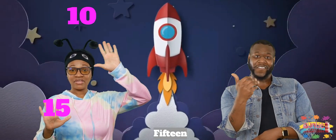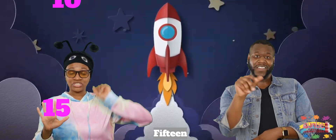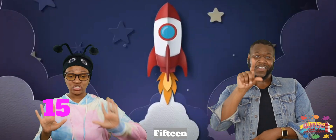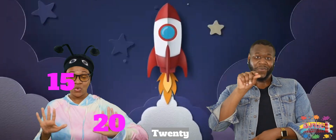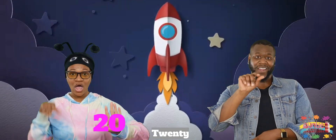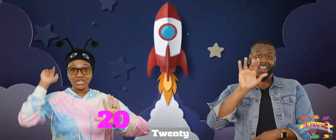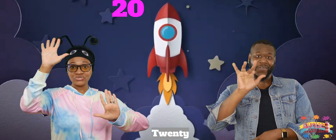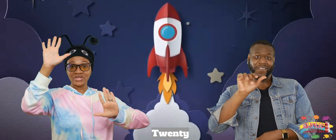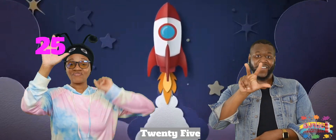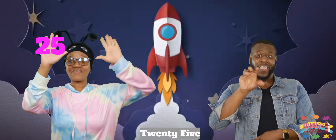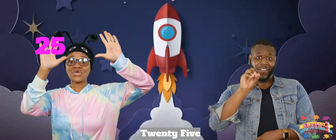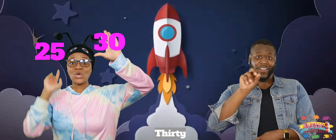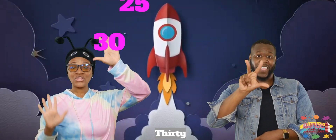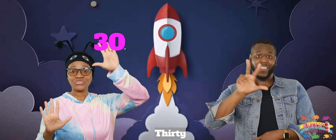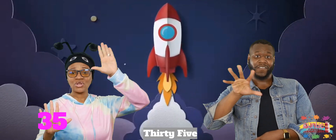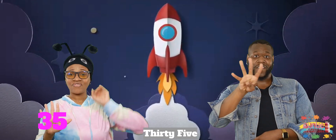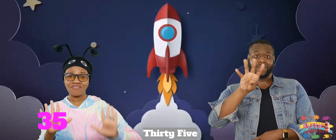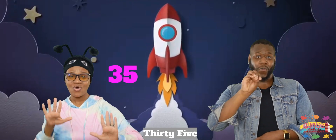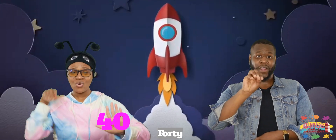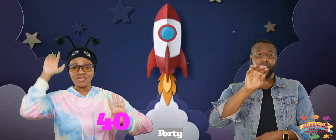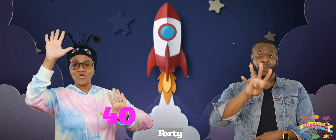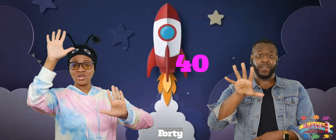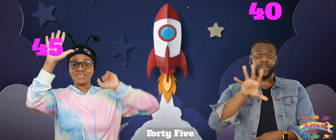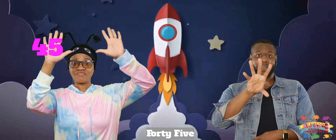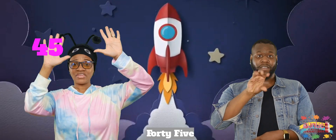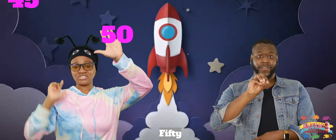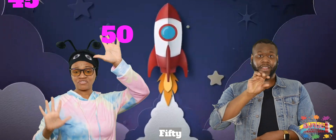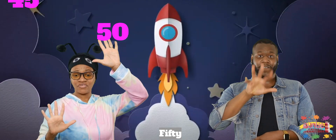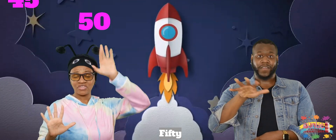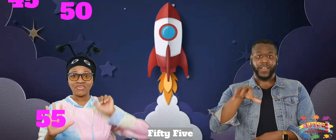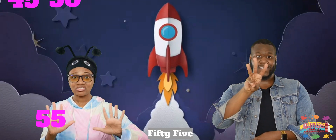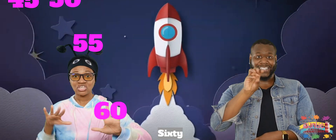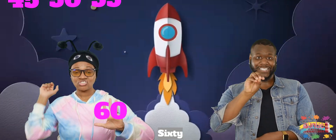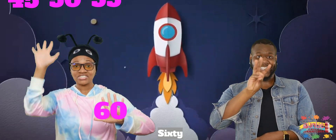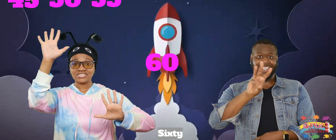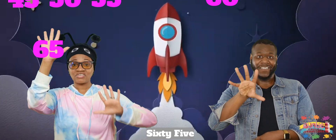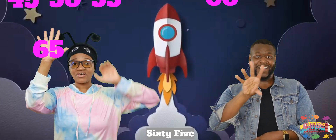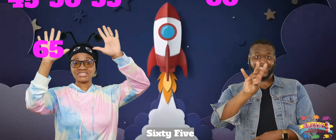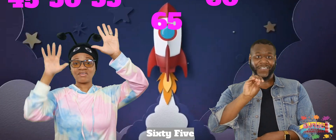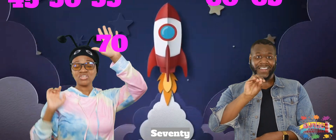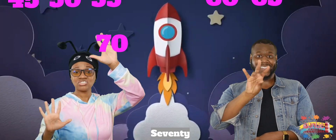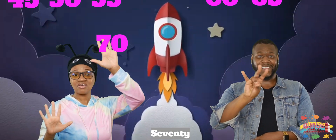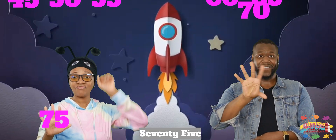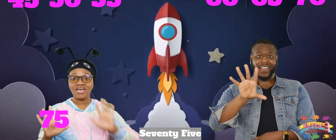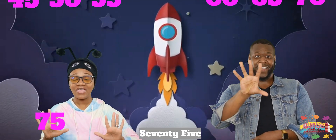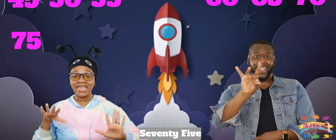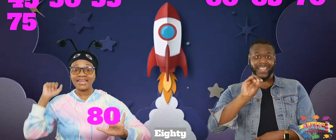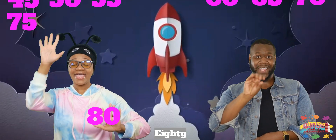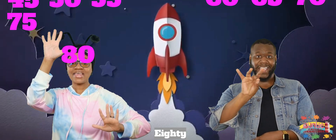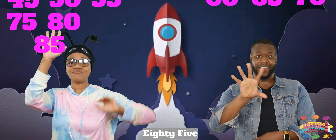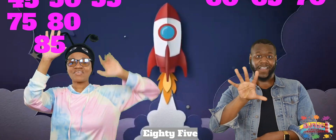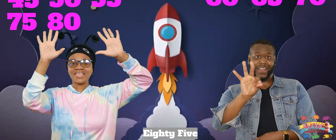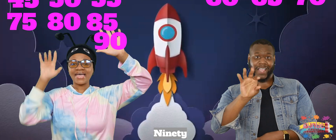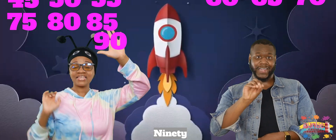10, 15, 20, 25, 30, 35, 40, 45, 50, 55, 60, 65, 70, 75,